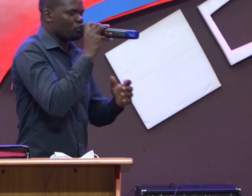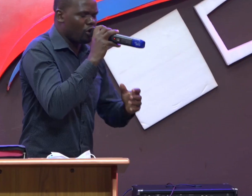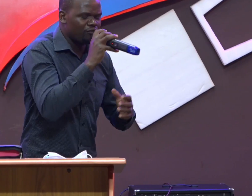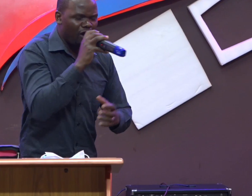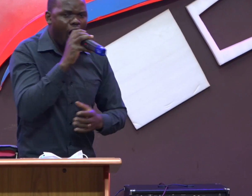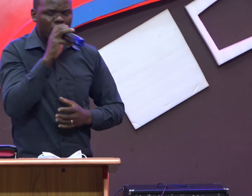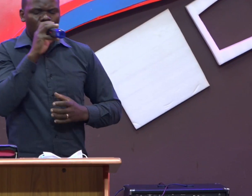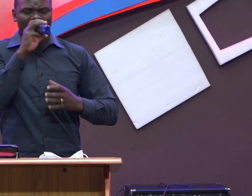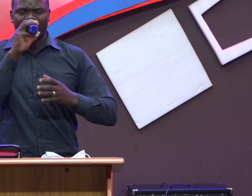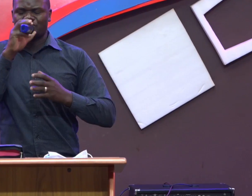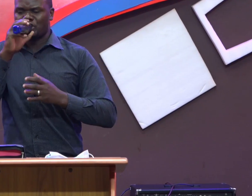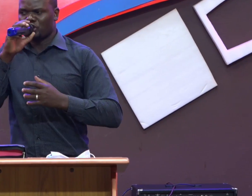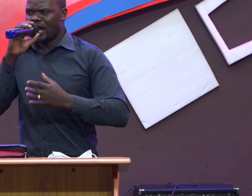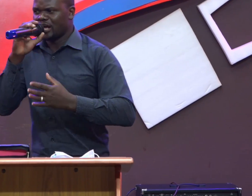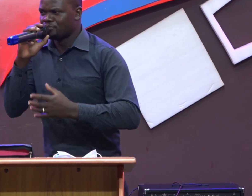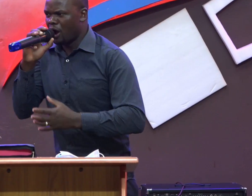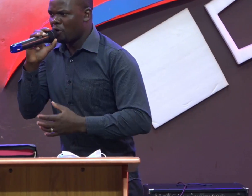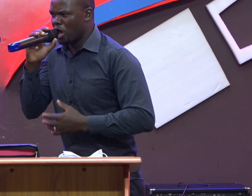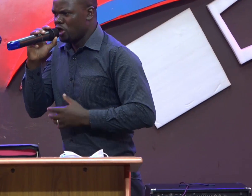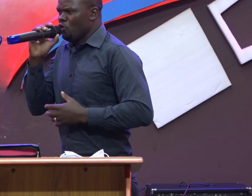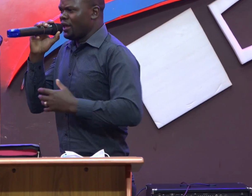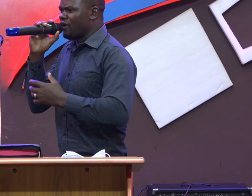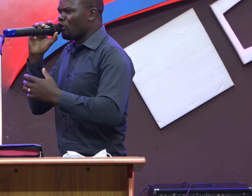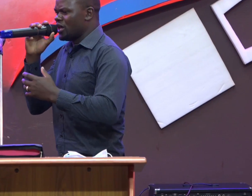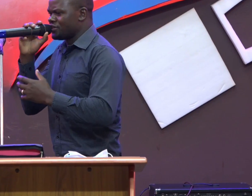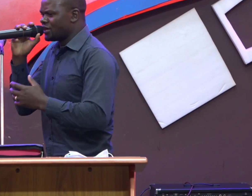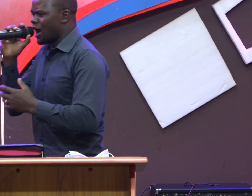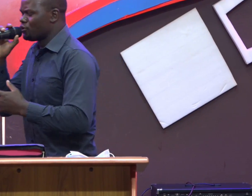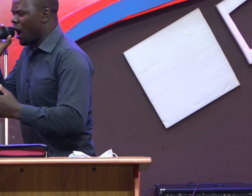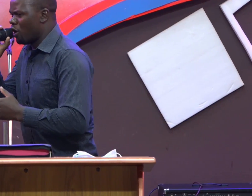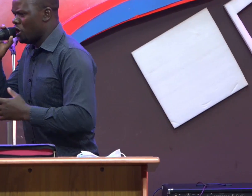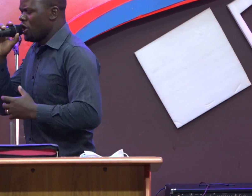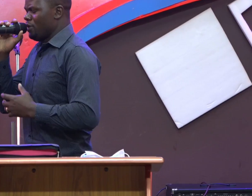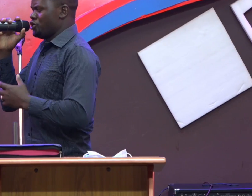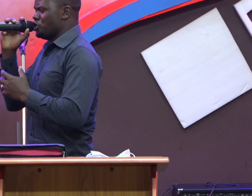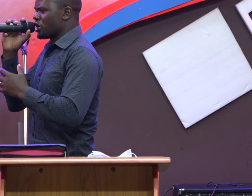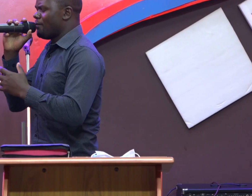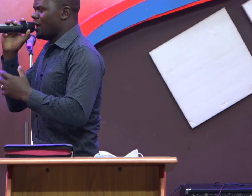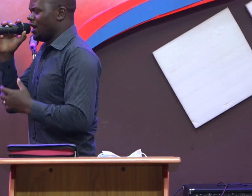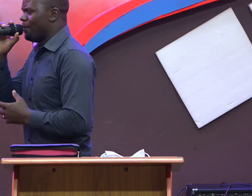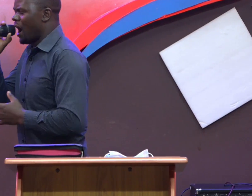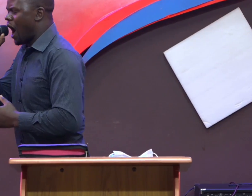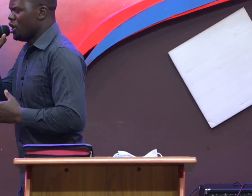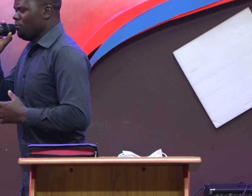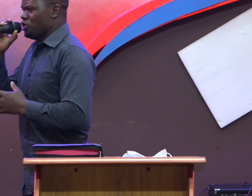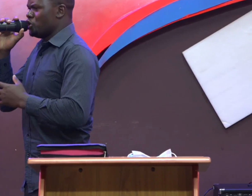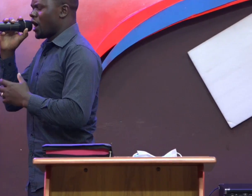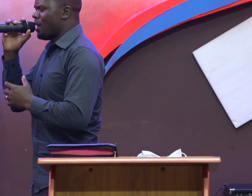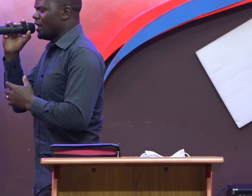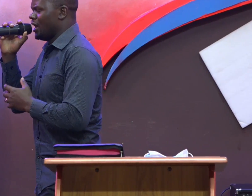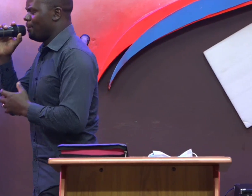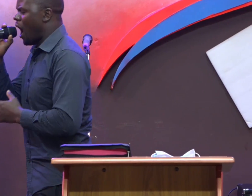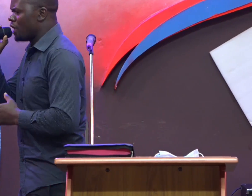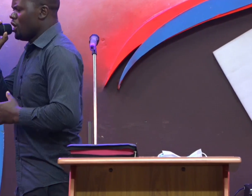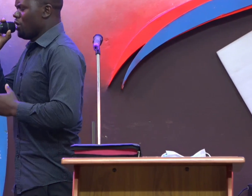be able to confront whatever situation that comes our way, whatever Goliath that comes our way. May you come and help us. May you